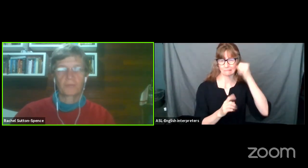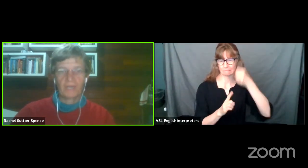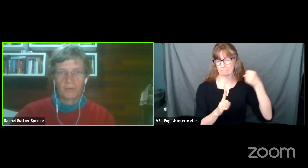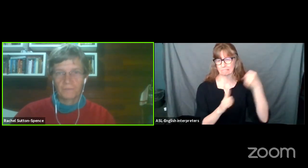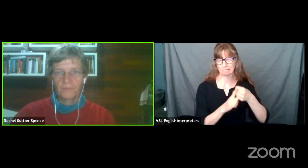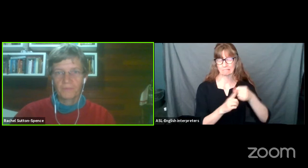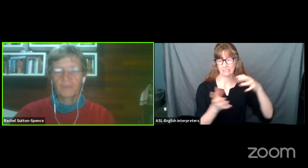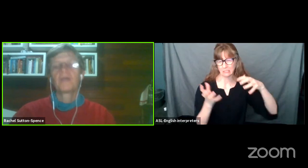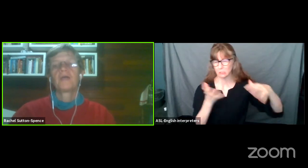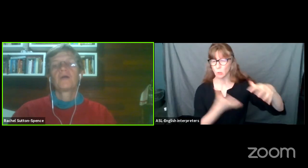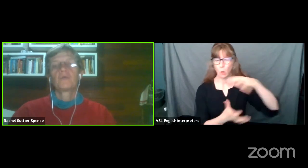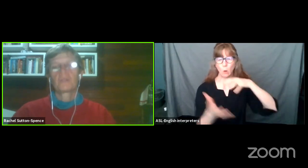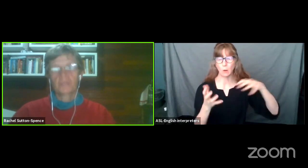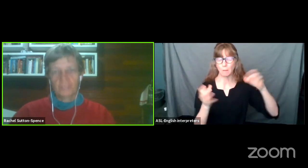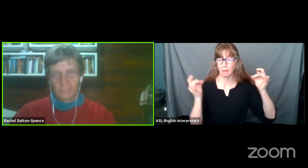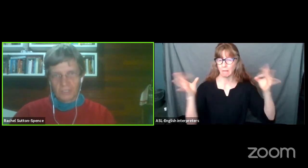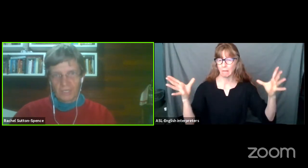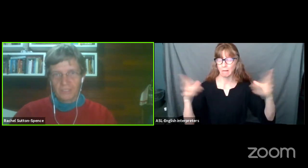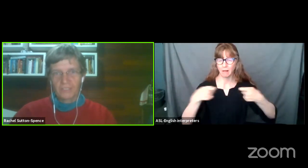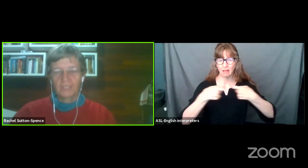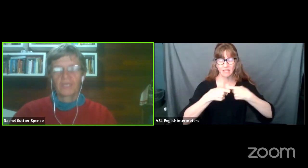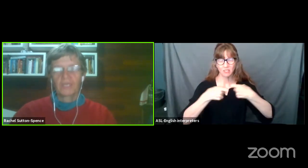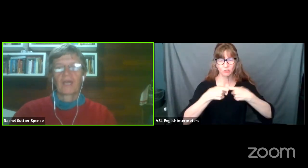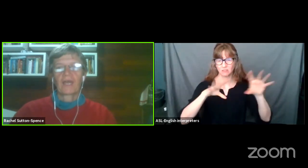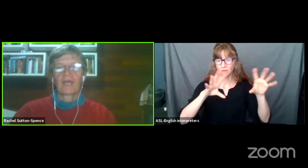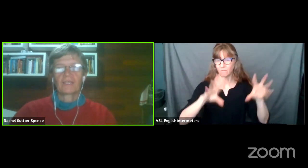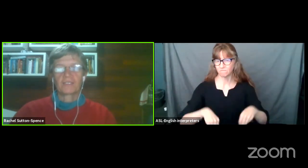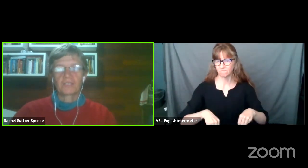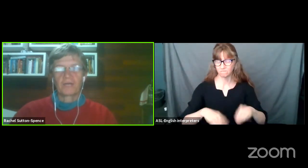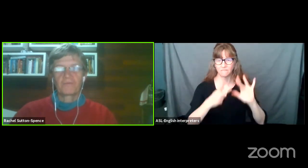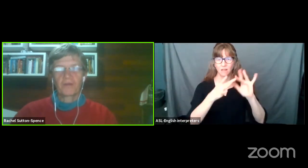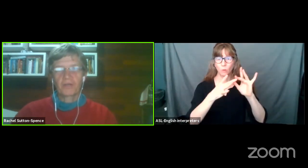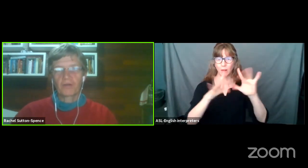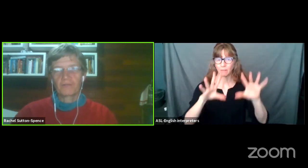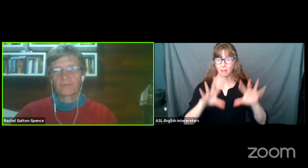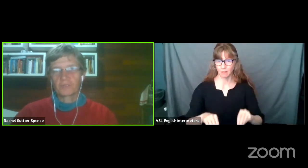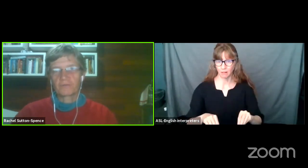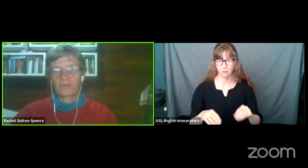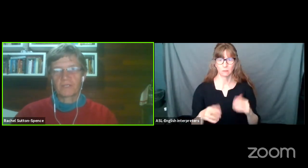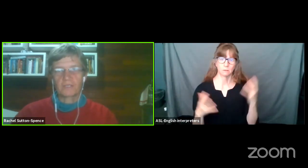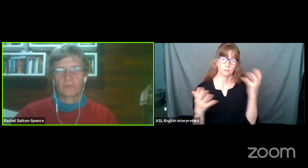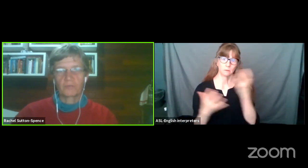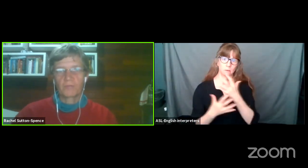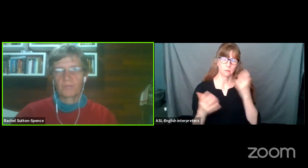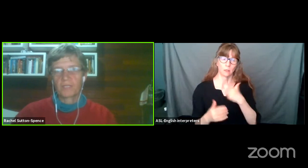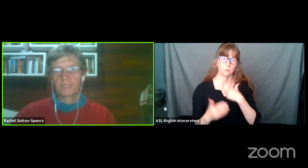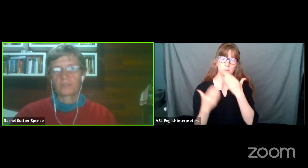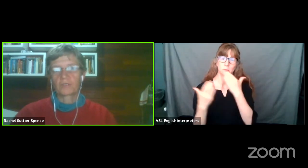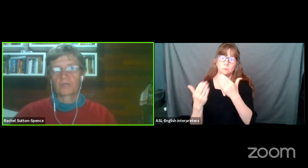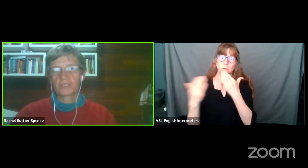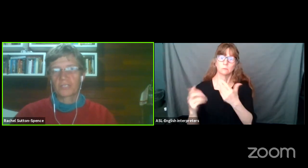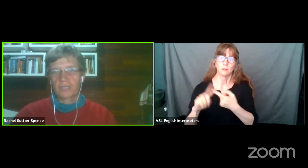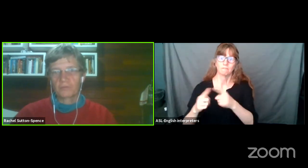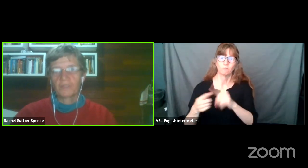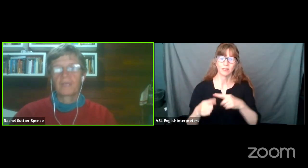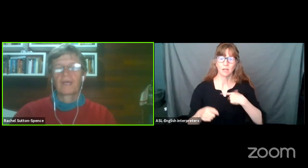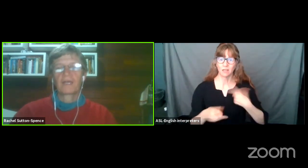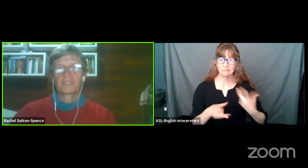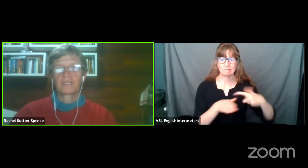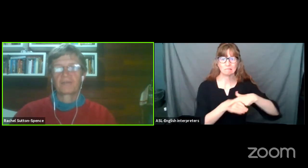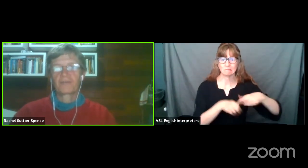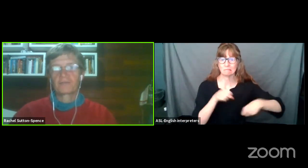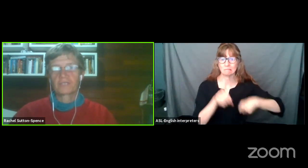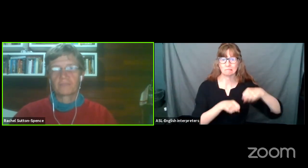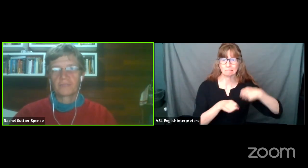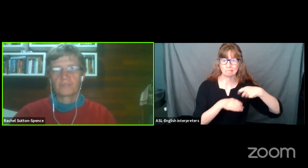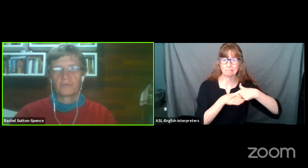lost power, we lost internet, and I'm very grateful to a friend. I rode my bicycle across town until